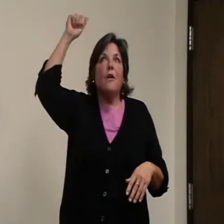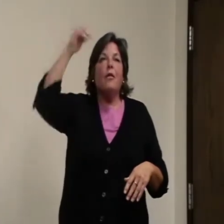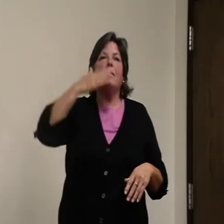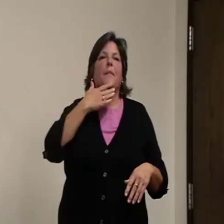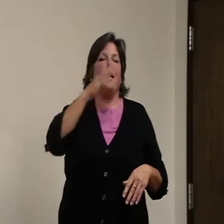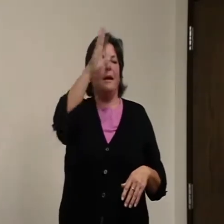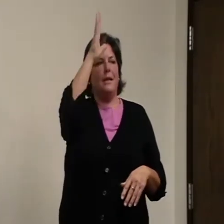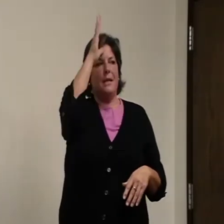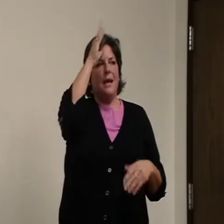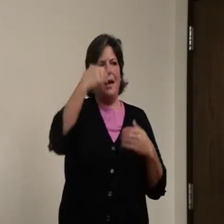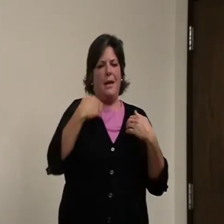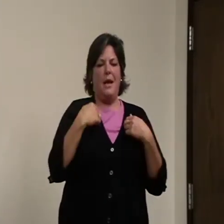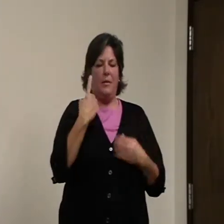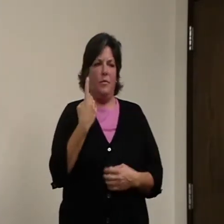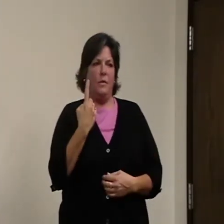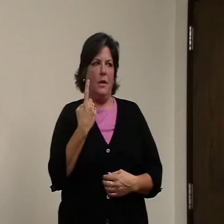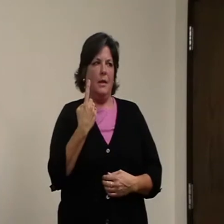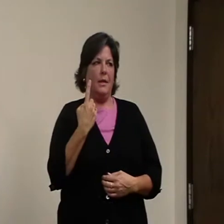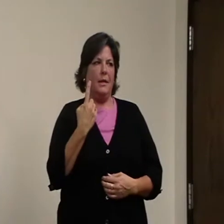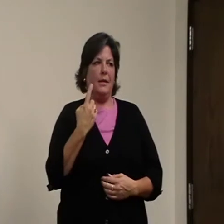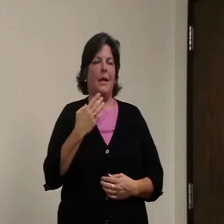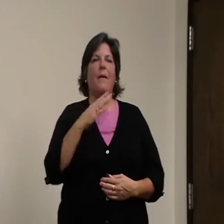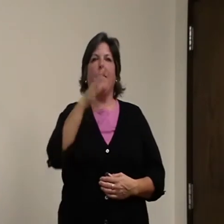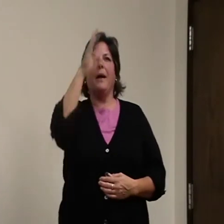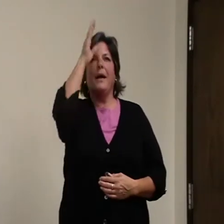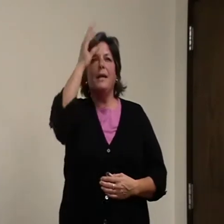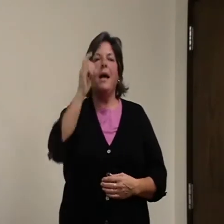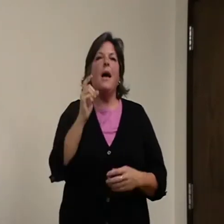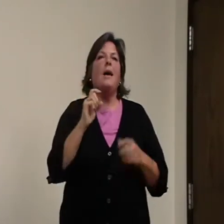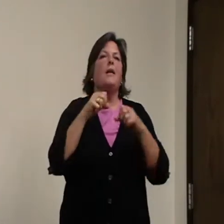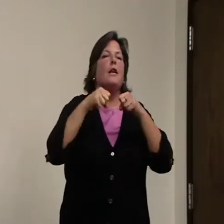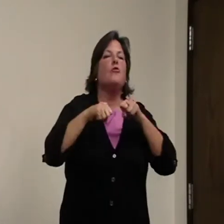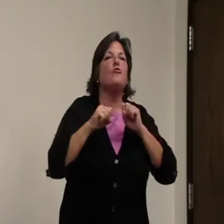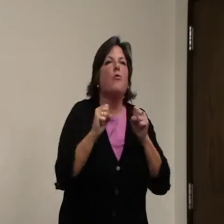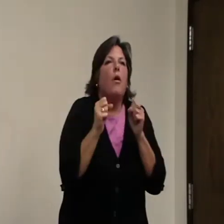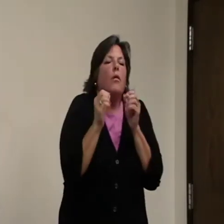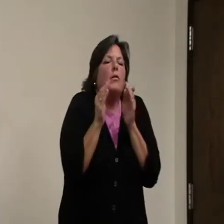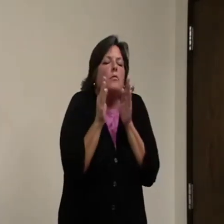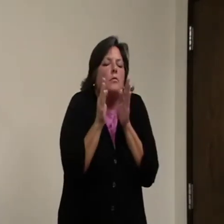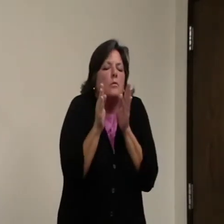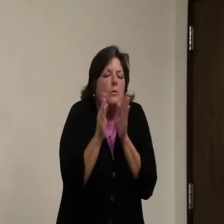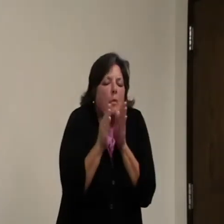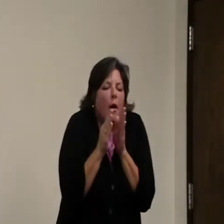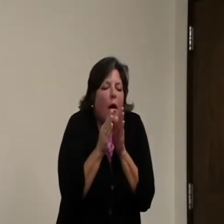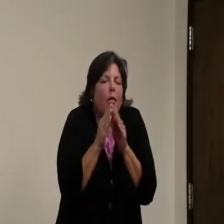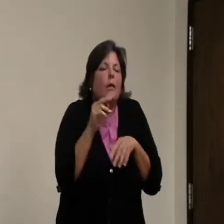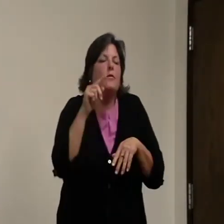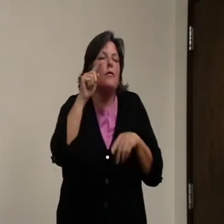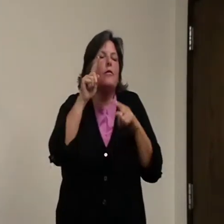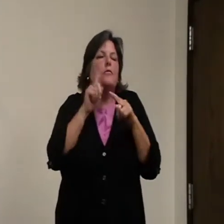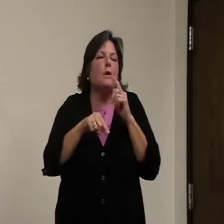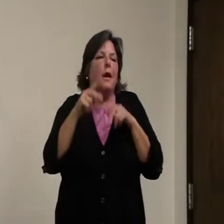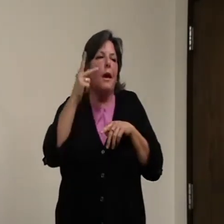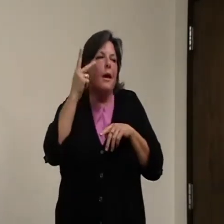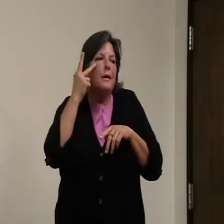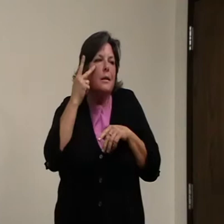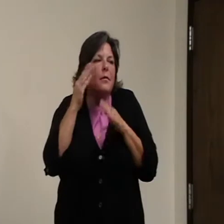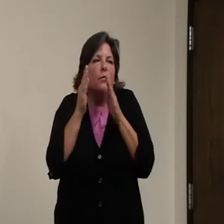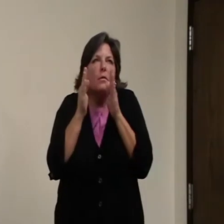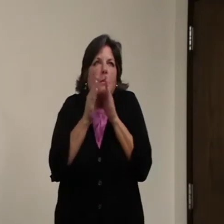the smallest, itty bittiest, trying so that nobody could see it, Right. whereas my aunt just